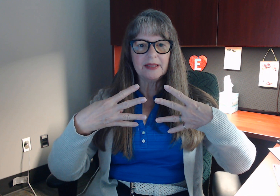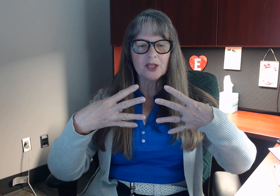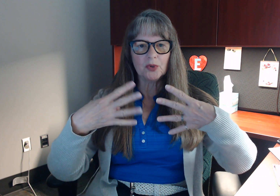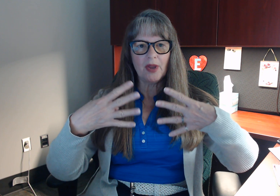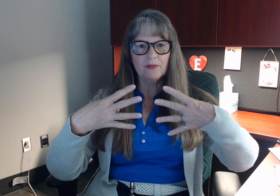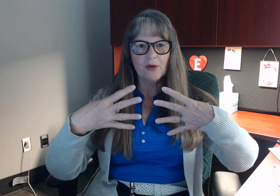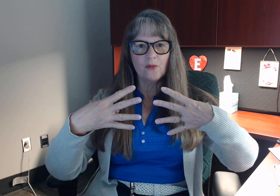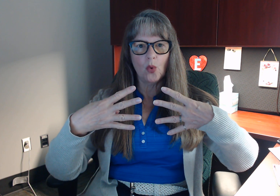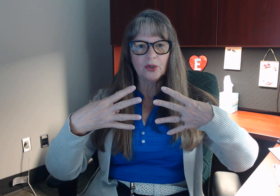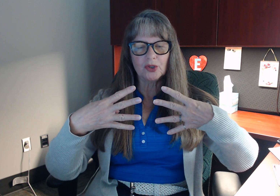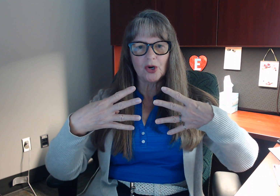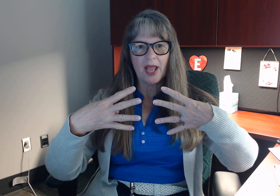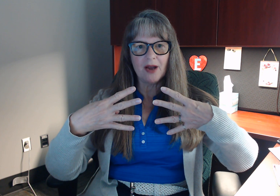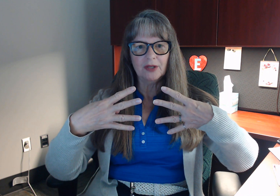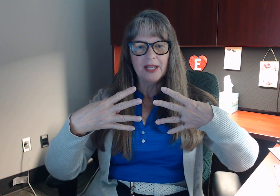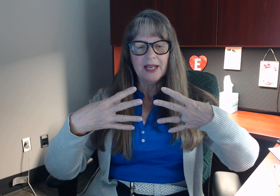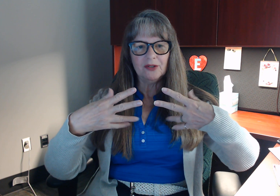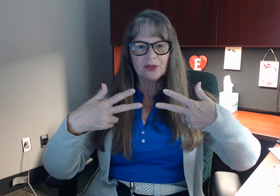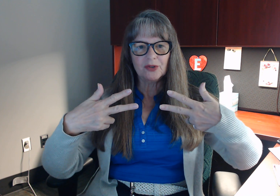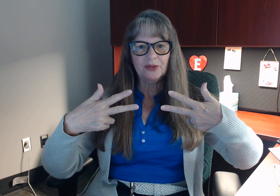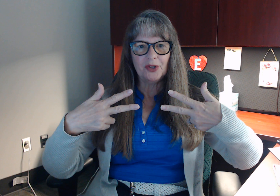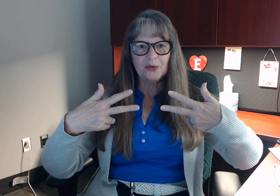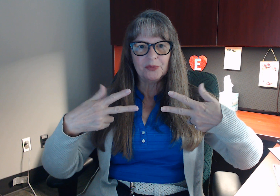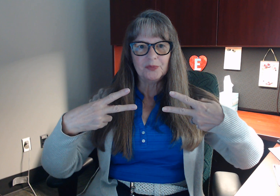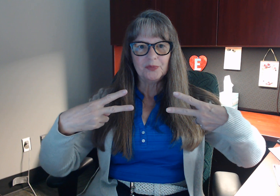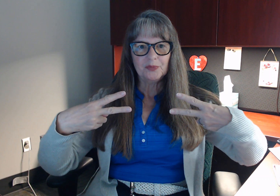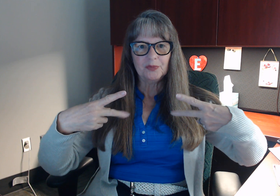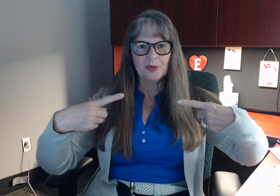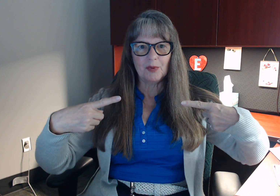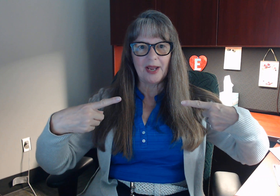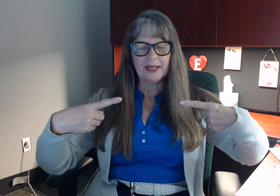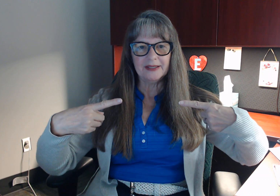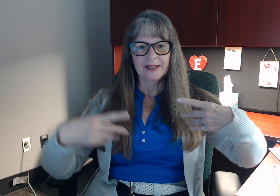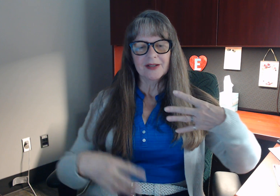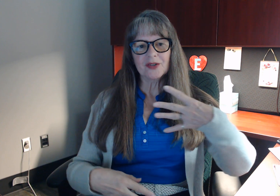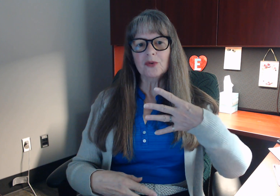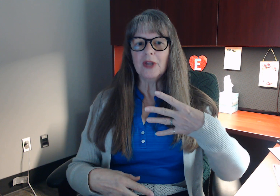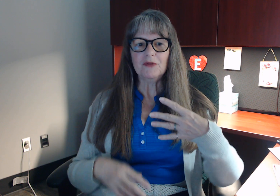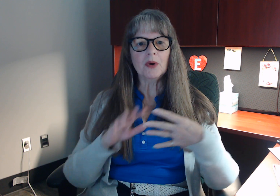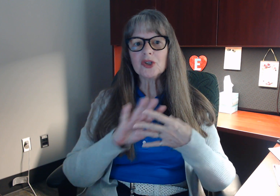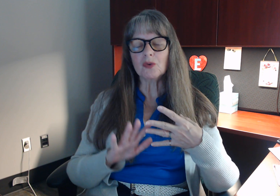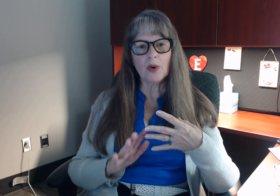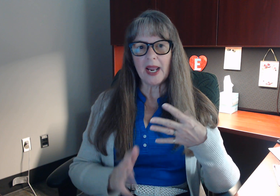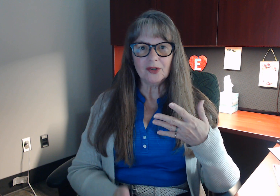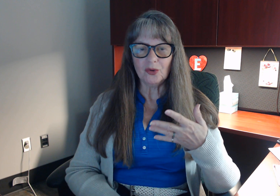where you have the 4, you start out, and you start, the bracket. So if you want to just do it one-handed, you